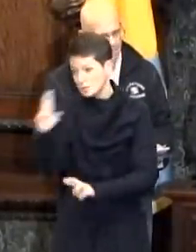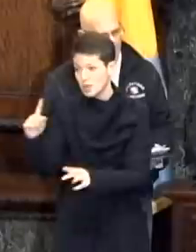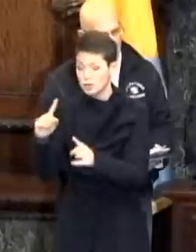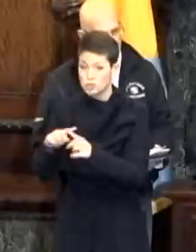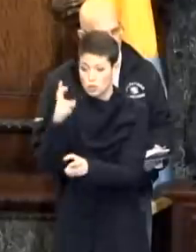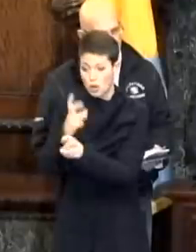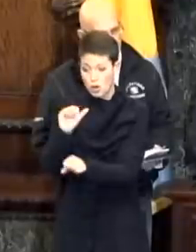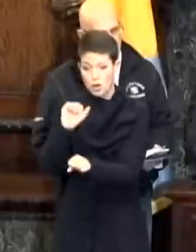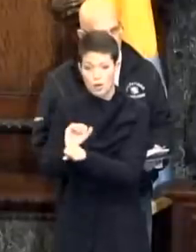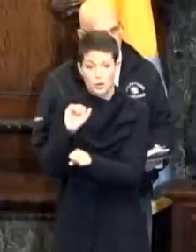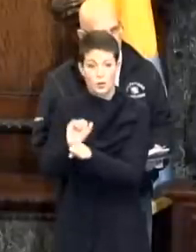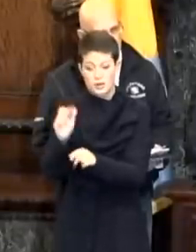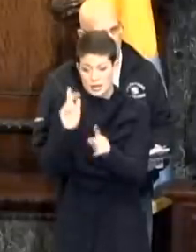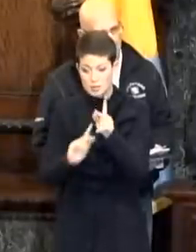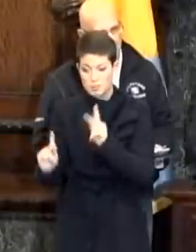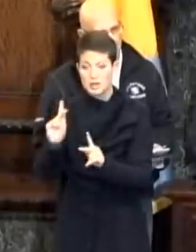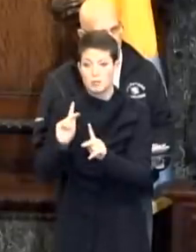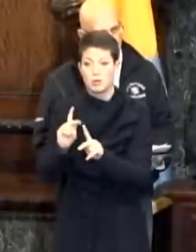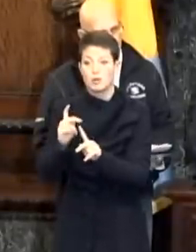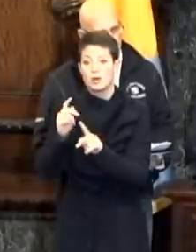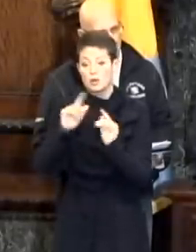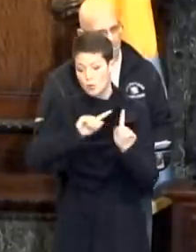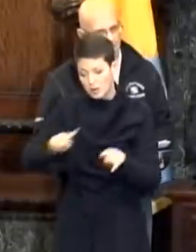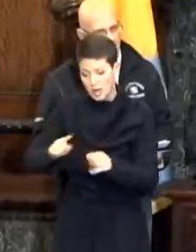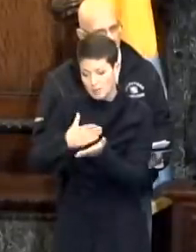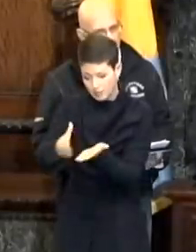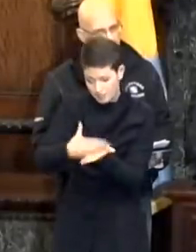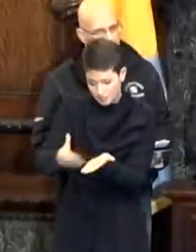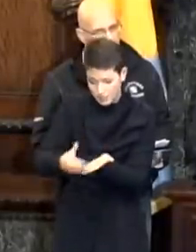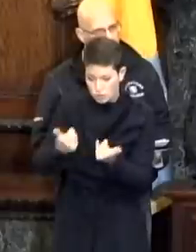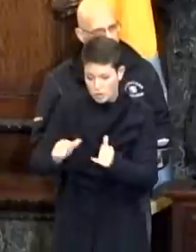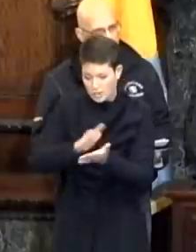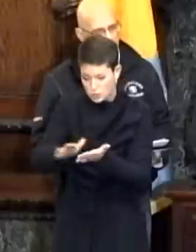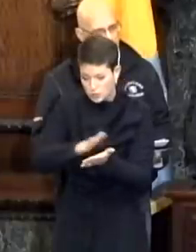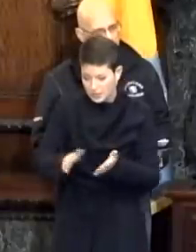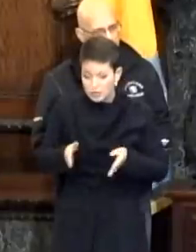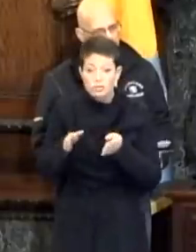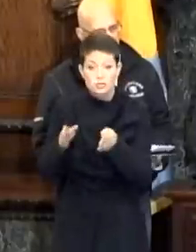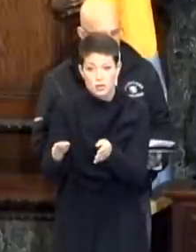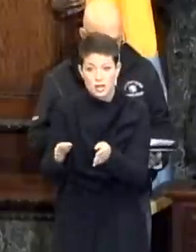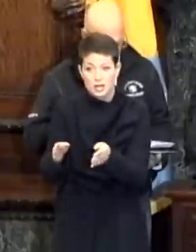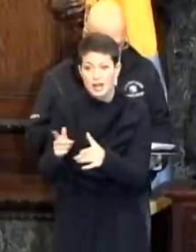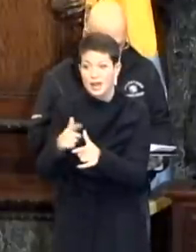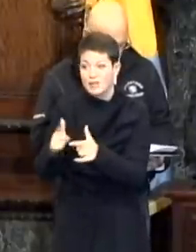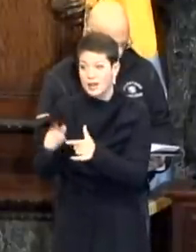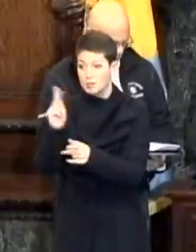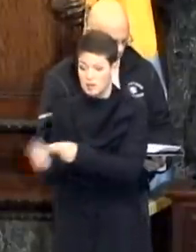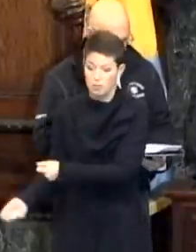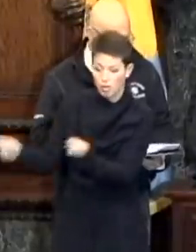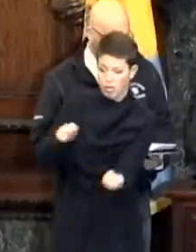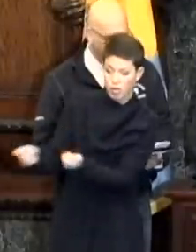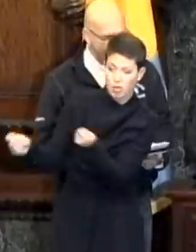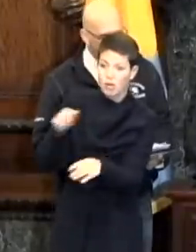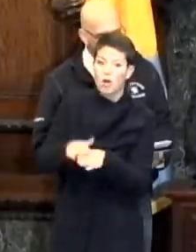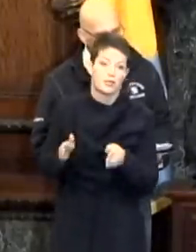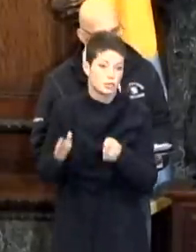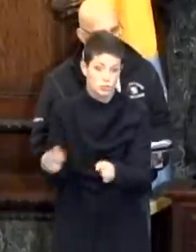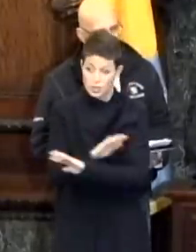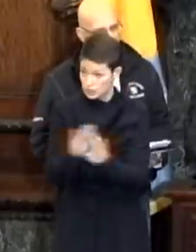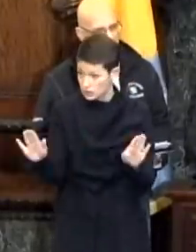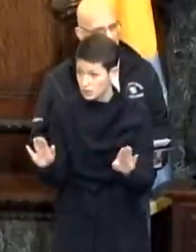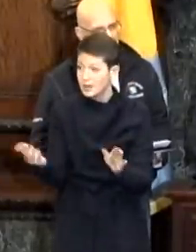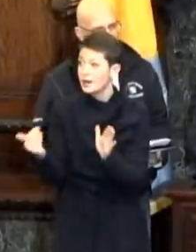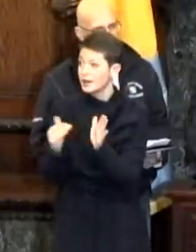the hardworking forces out there who are coming through these streets, trying to get the snow out of the roadway, and then folks throw snow back in the street.